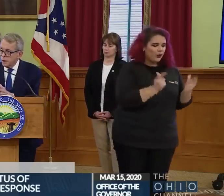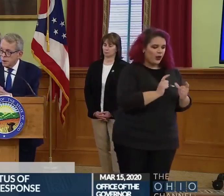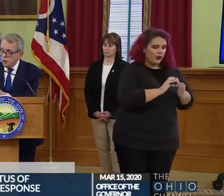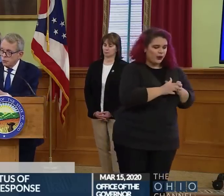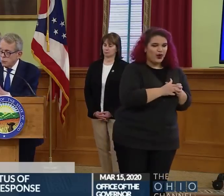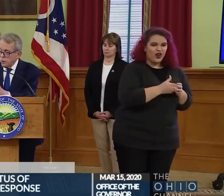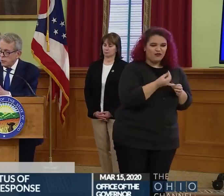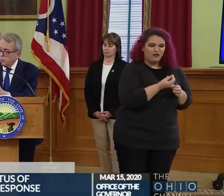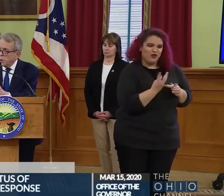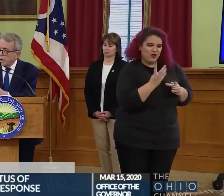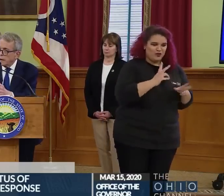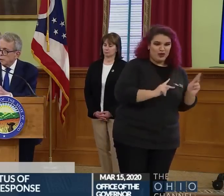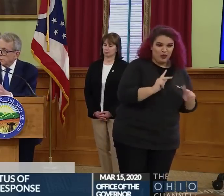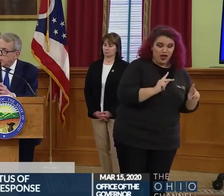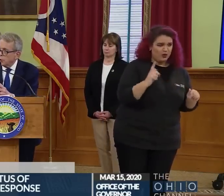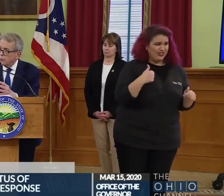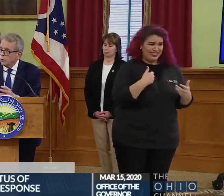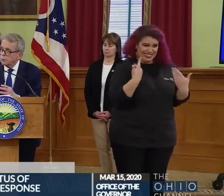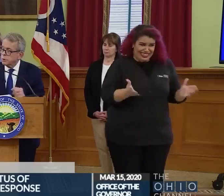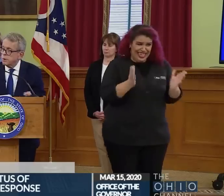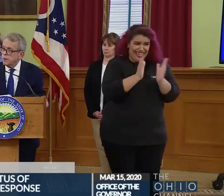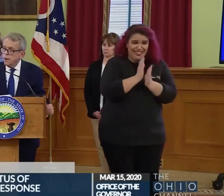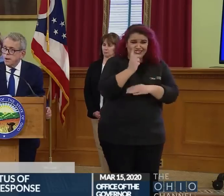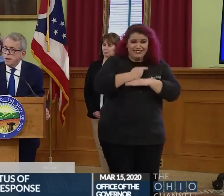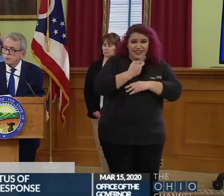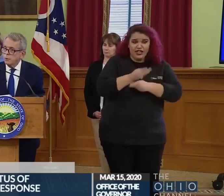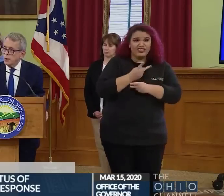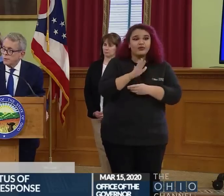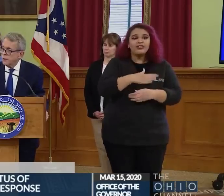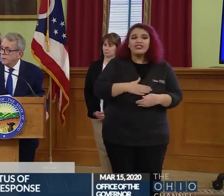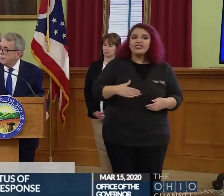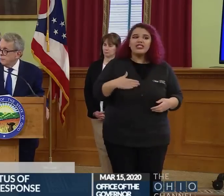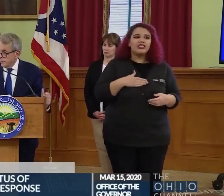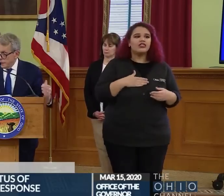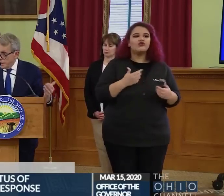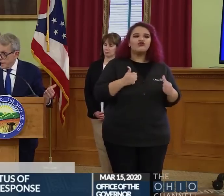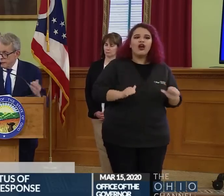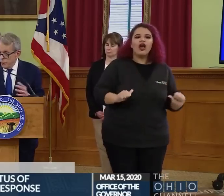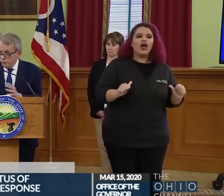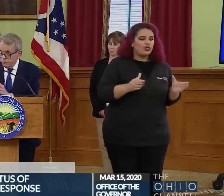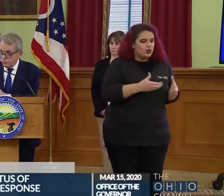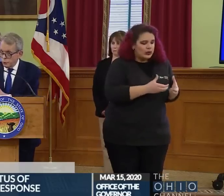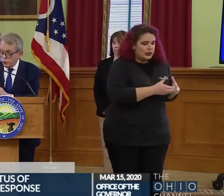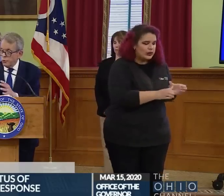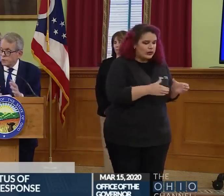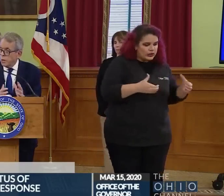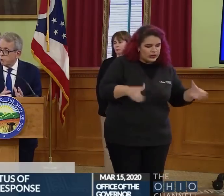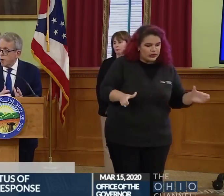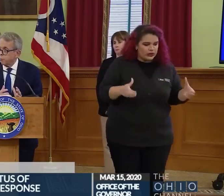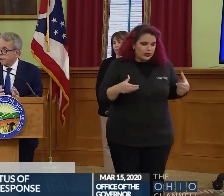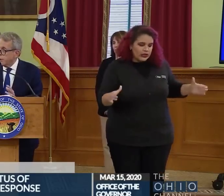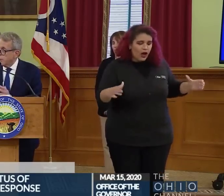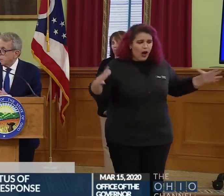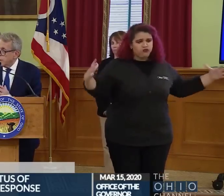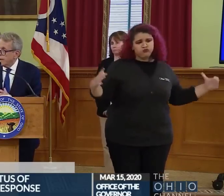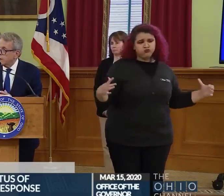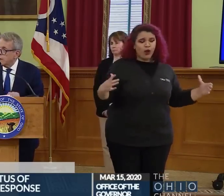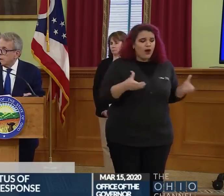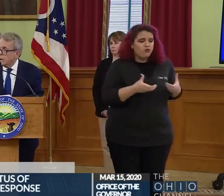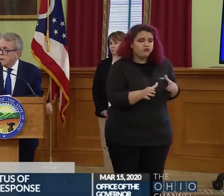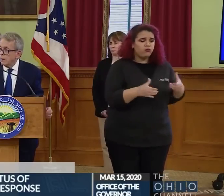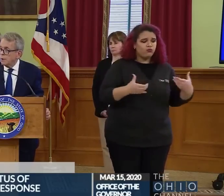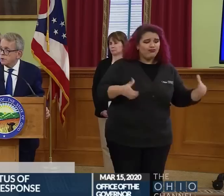everything they can to break out in smaller groups, to do everything that they can. But to do this abruptly